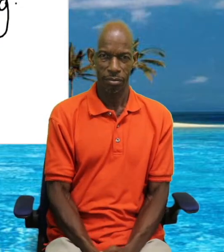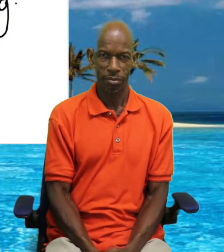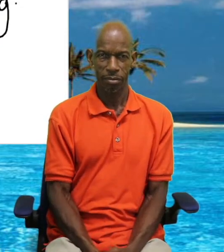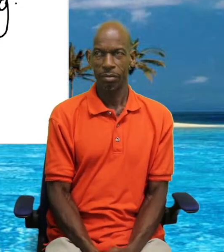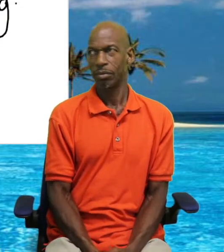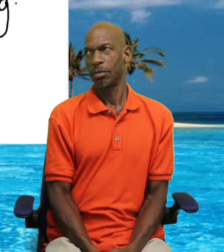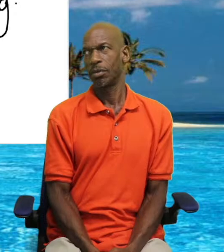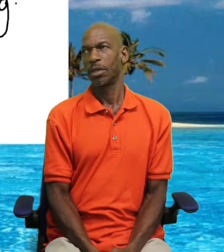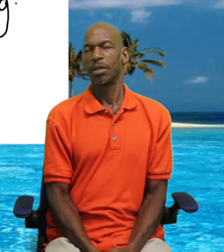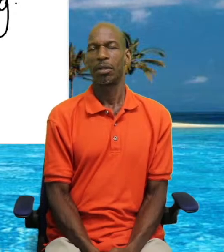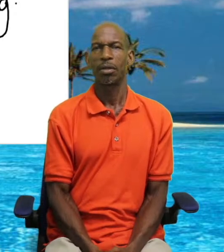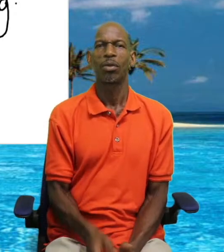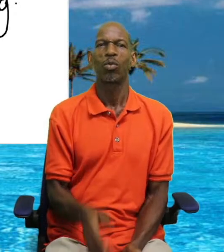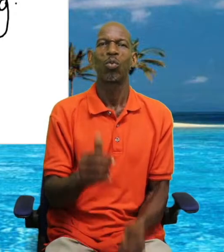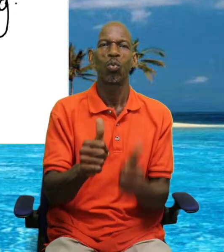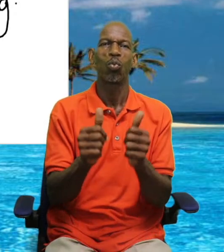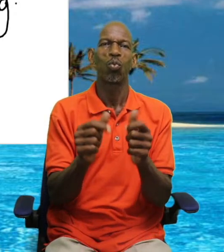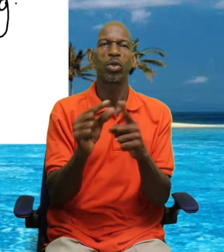we going to join that?